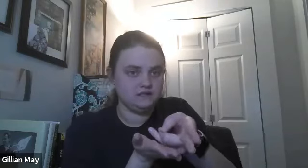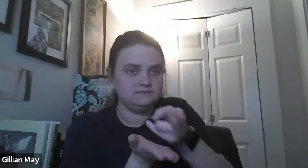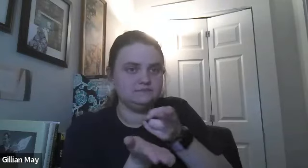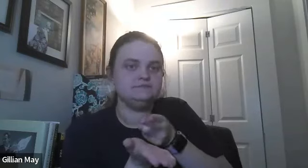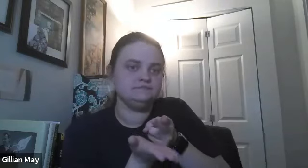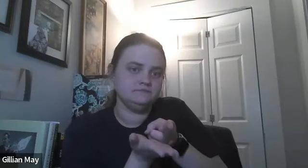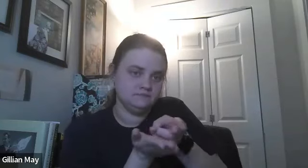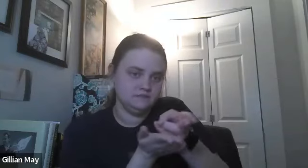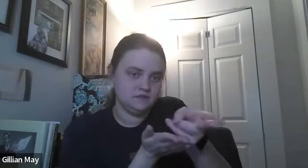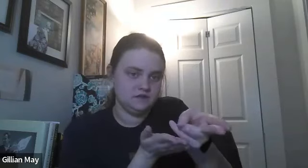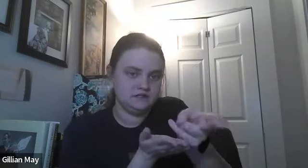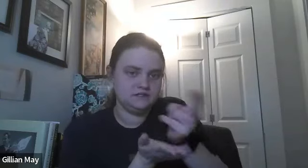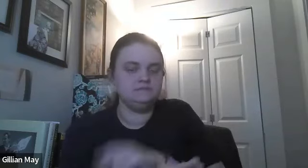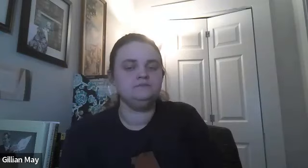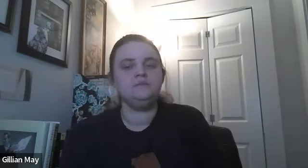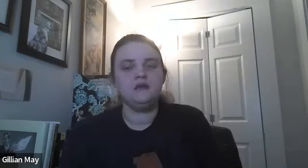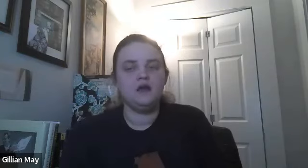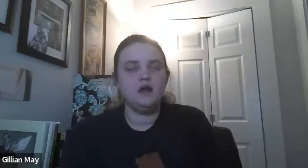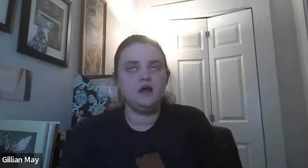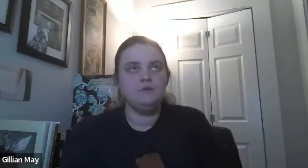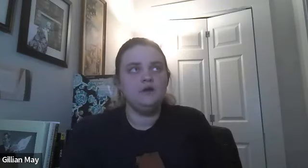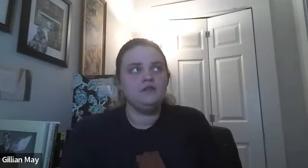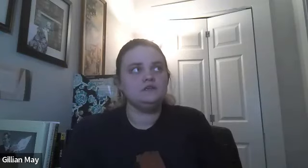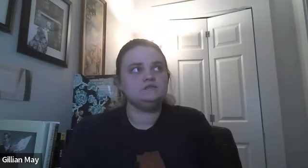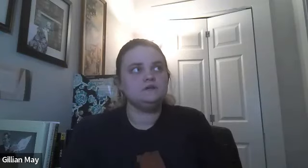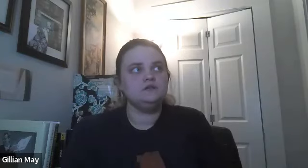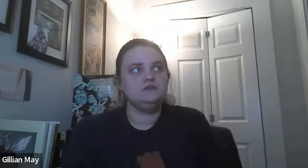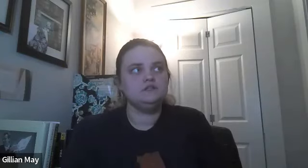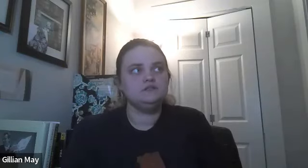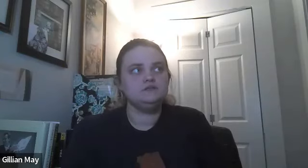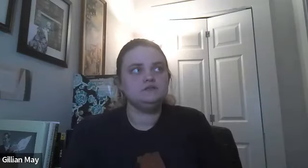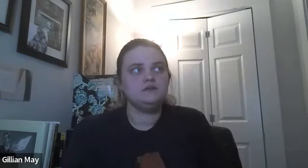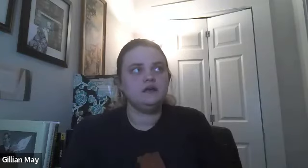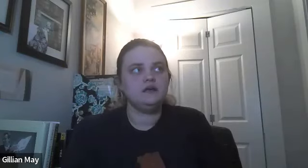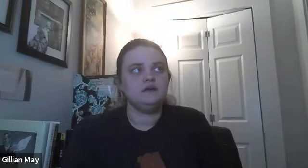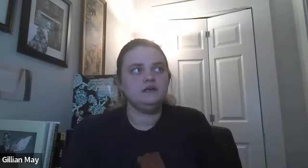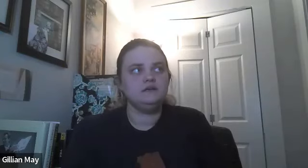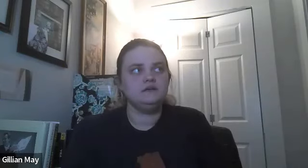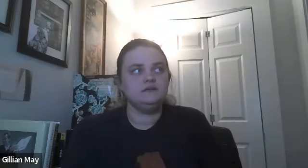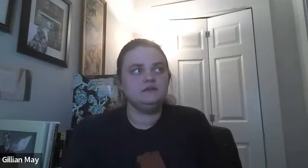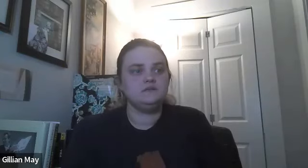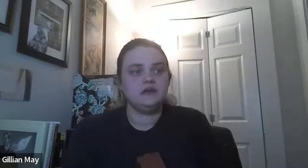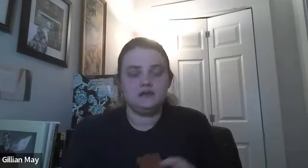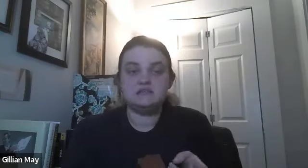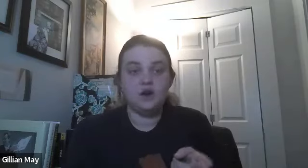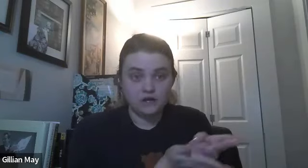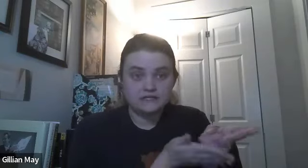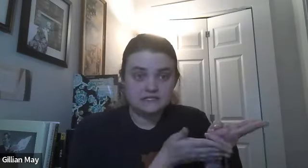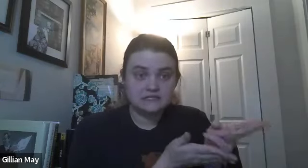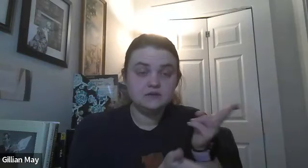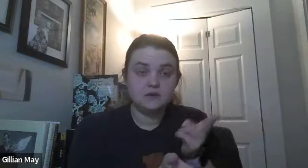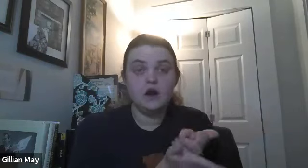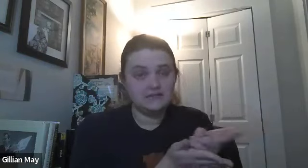Honest. Honest. This one you can do like I said, honesty or